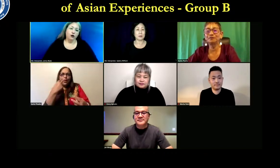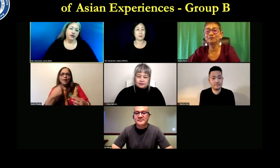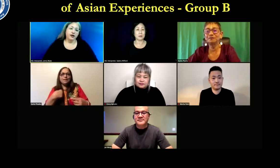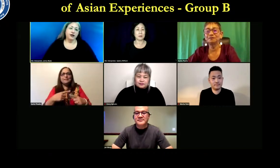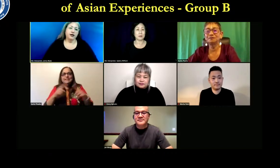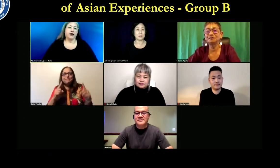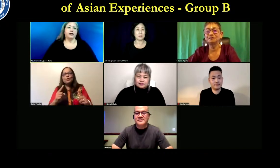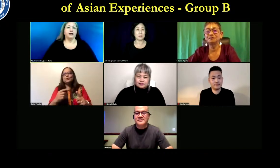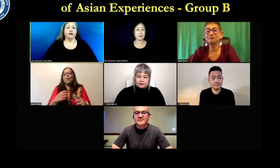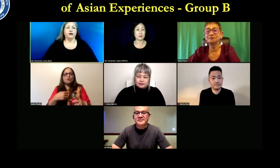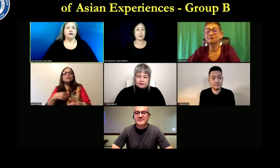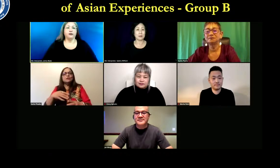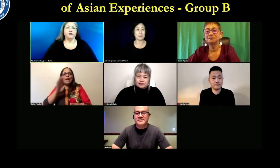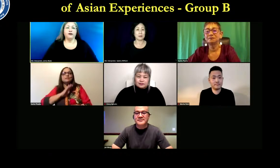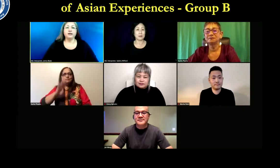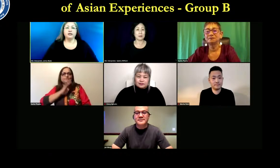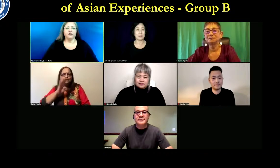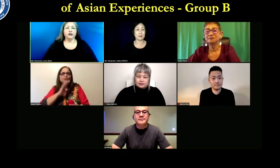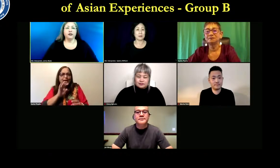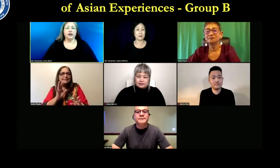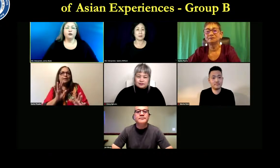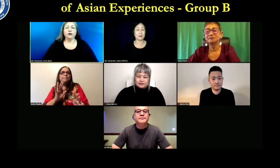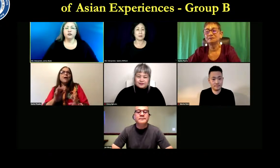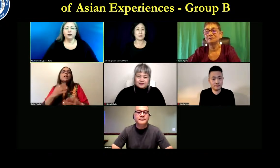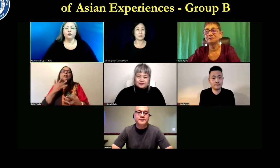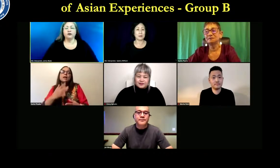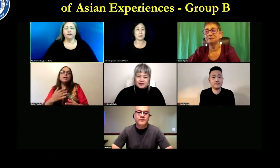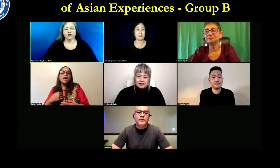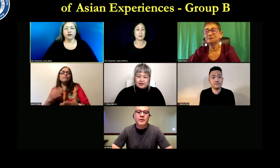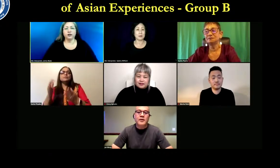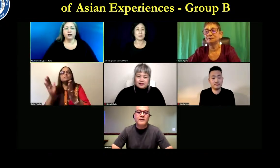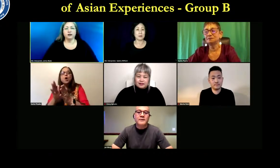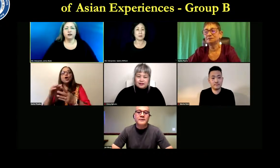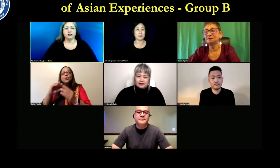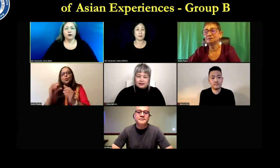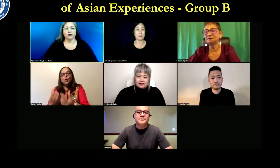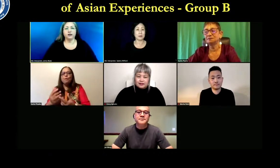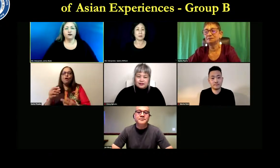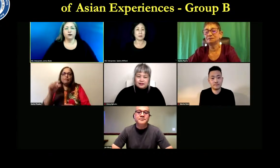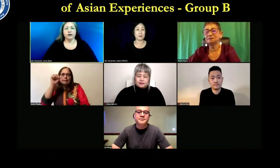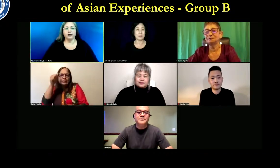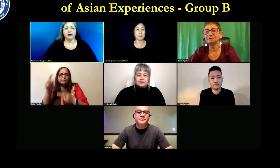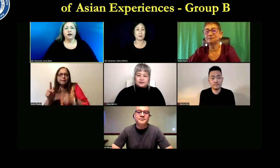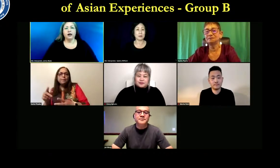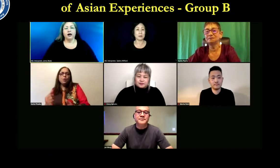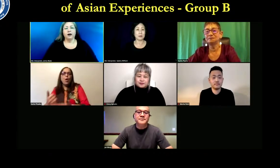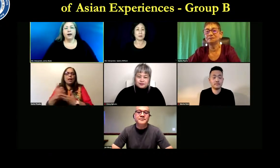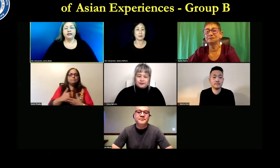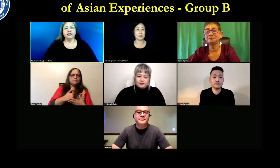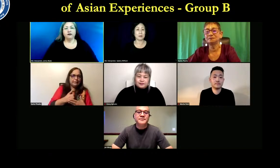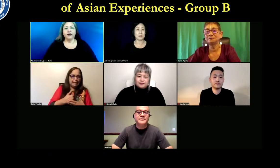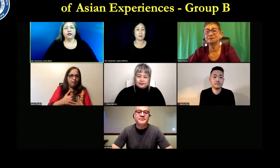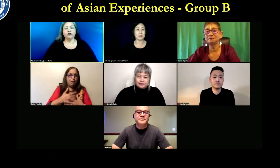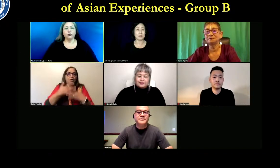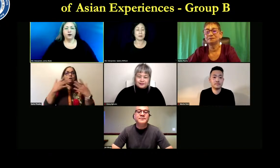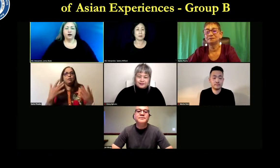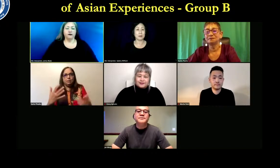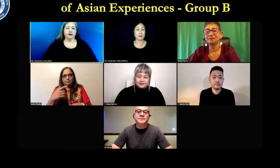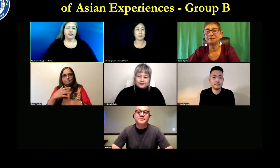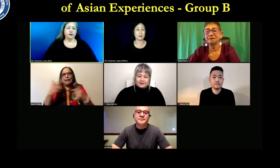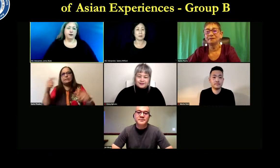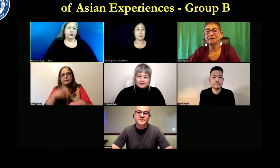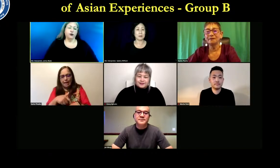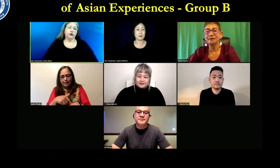Indian clothing and they looked at me very differently. And it was a frustrating experience for me. I did find a group